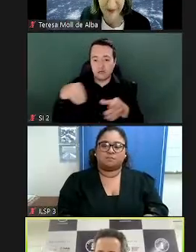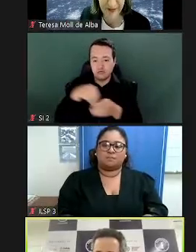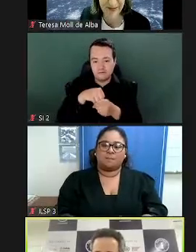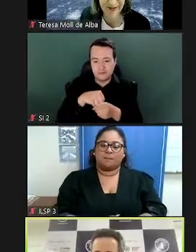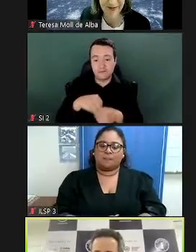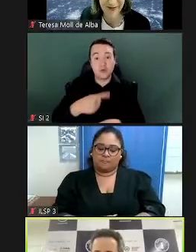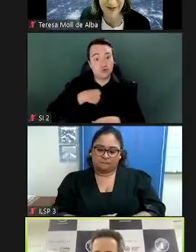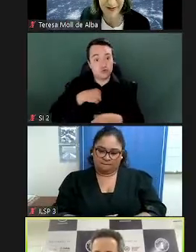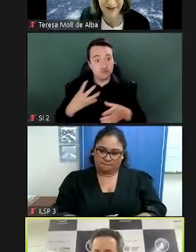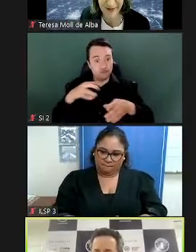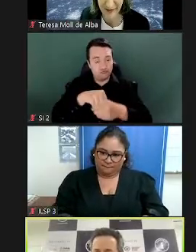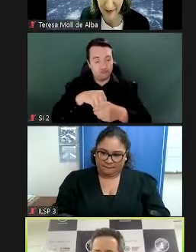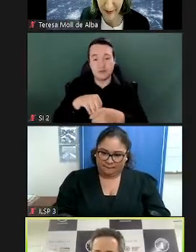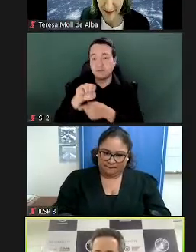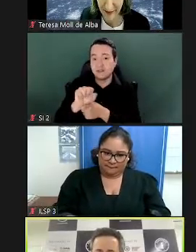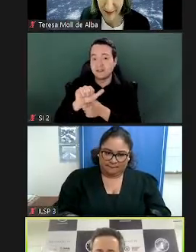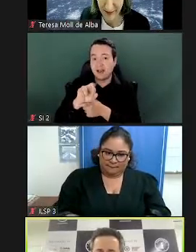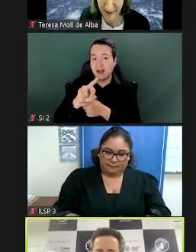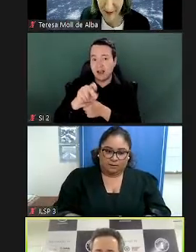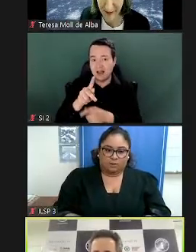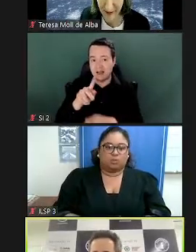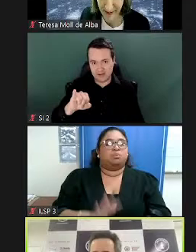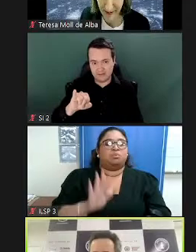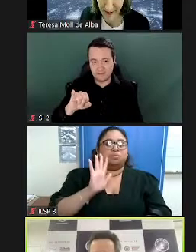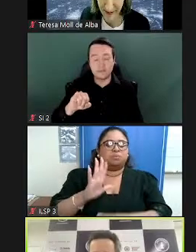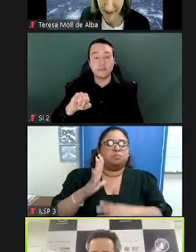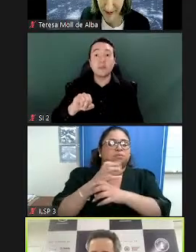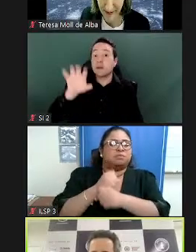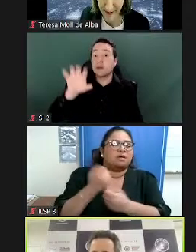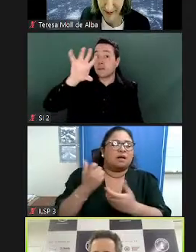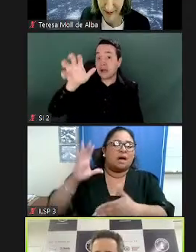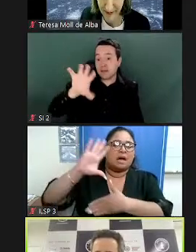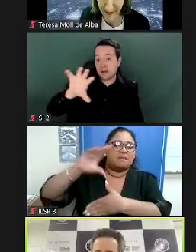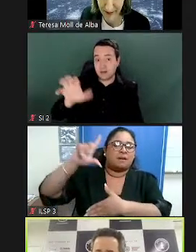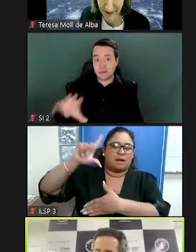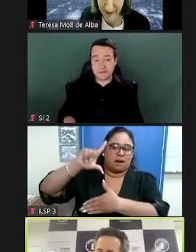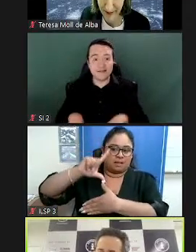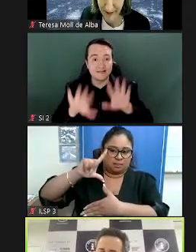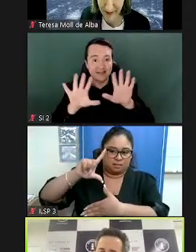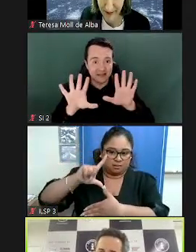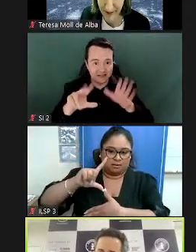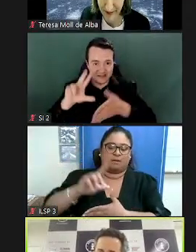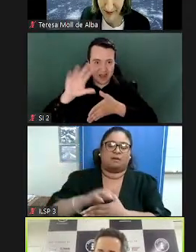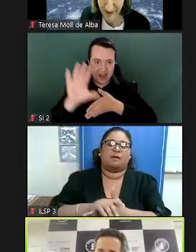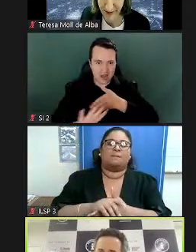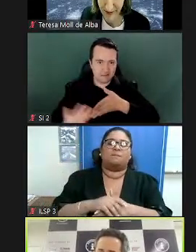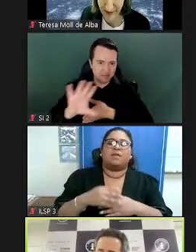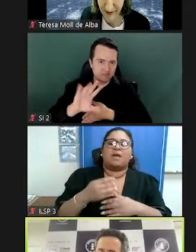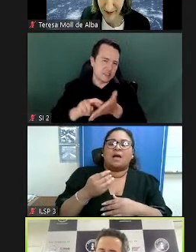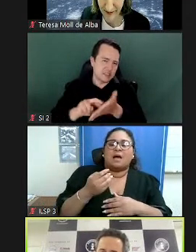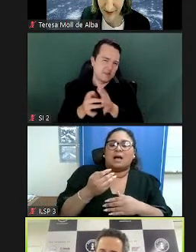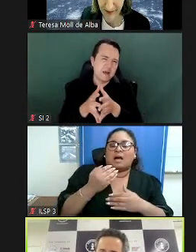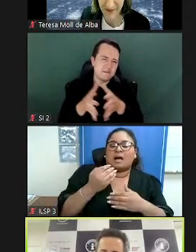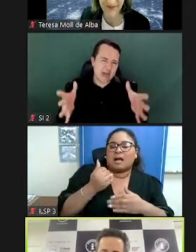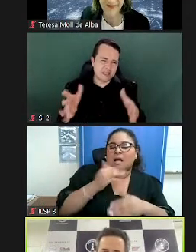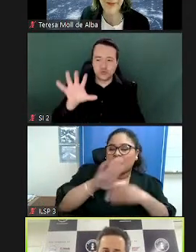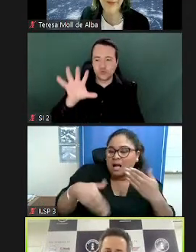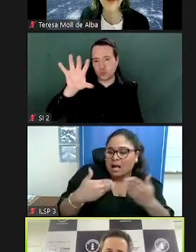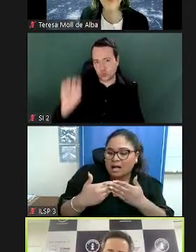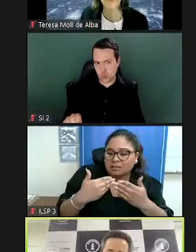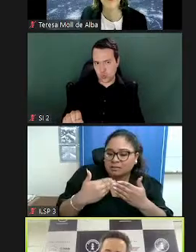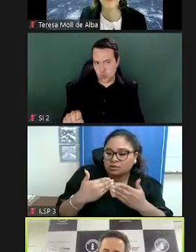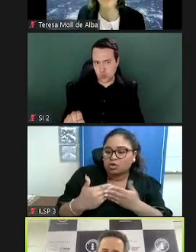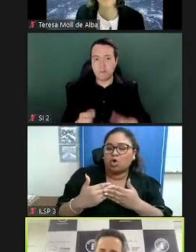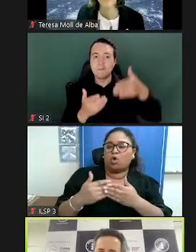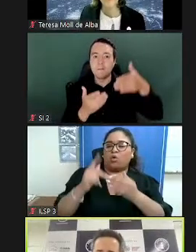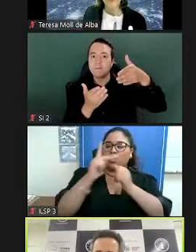being implemented by the saraiki foundation in 10 countries of latin american males of the countries of